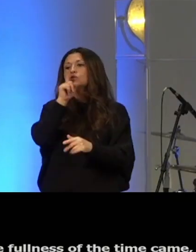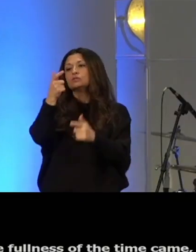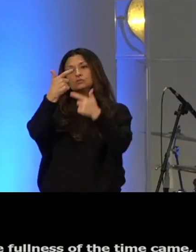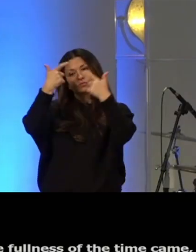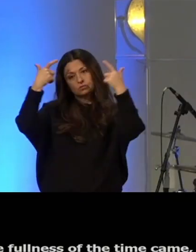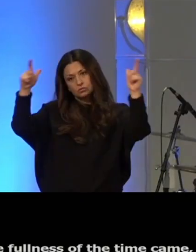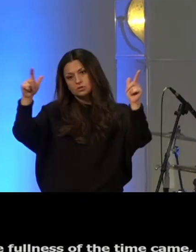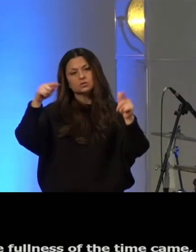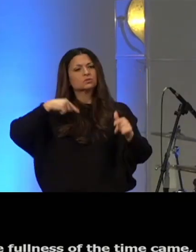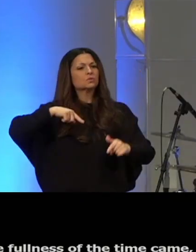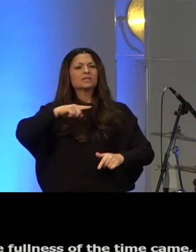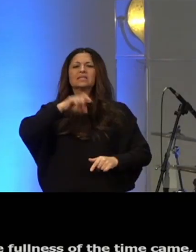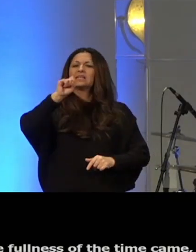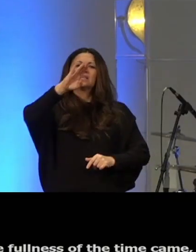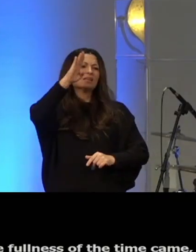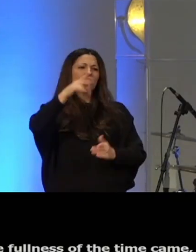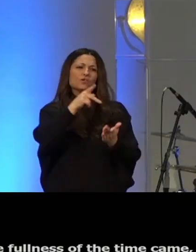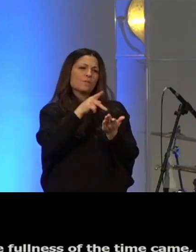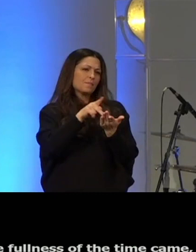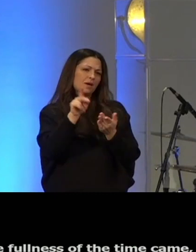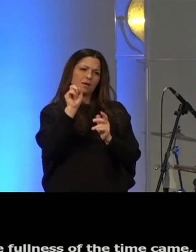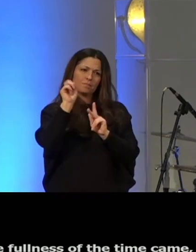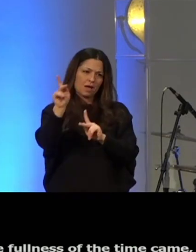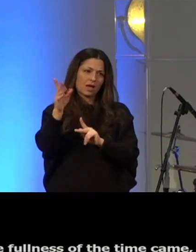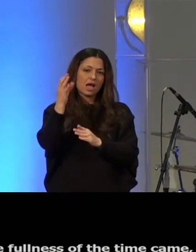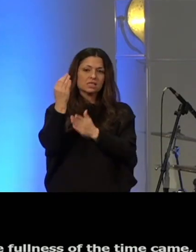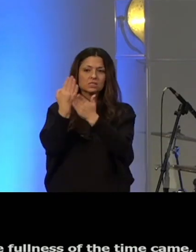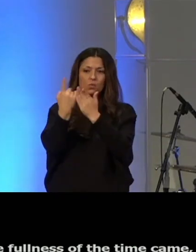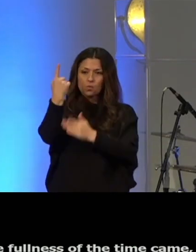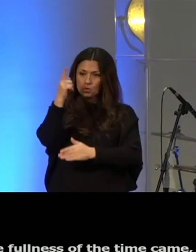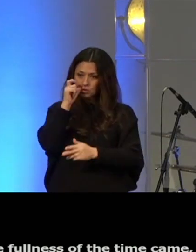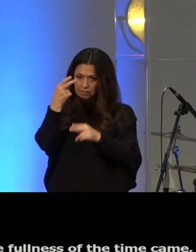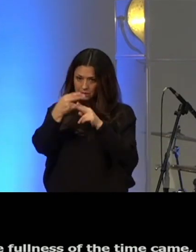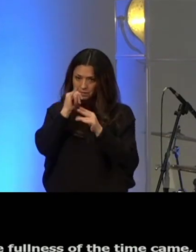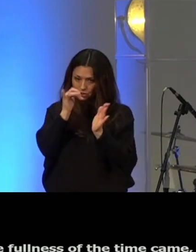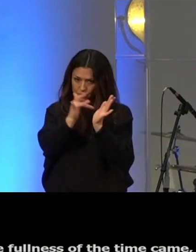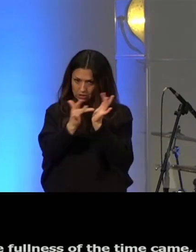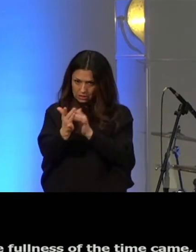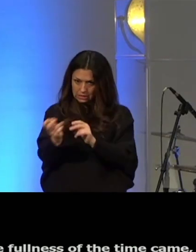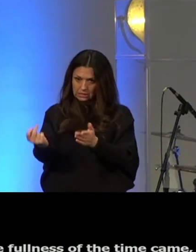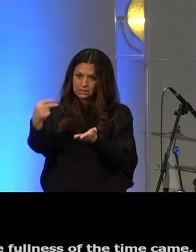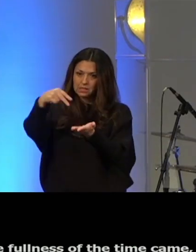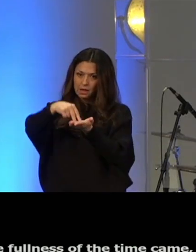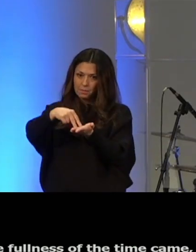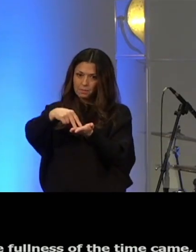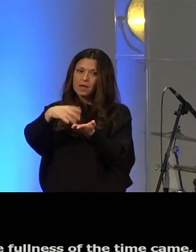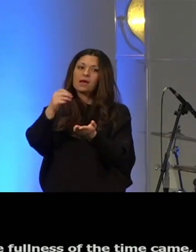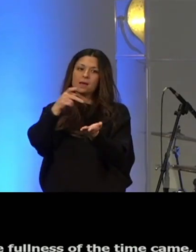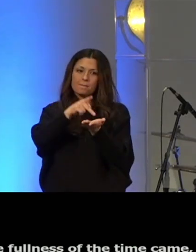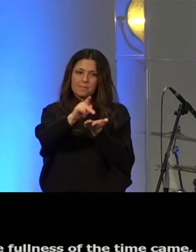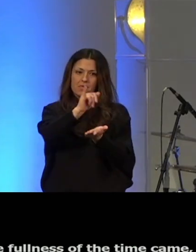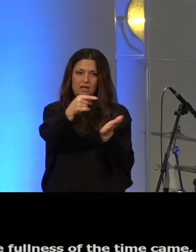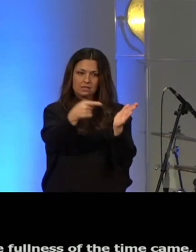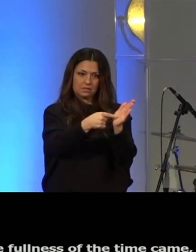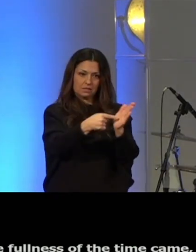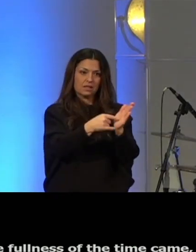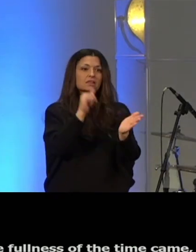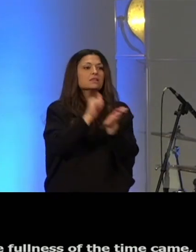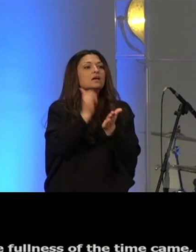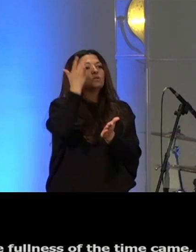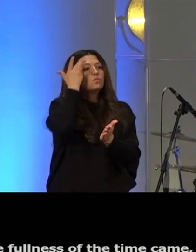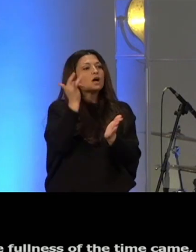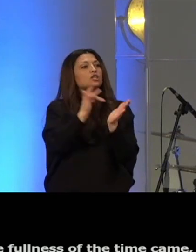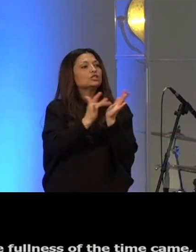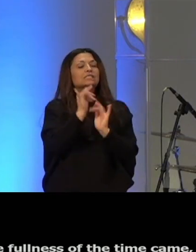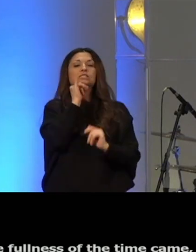we could never repay it, and someone whose name is Jesus stepped forward and paid the debt. And that's why Jesus